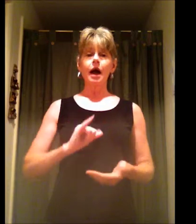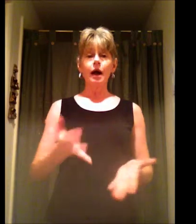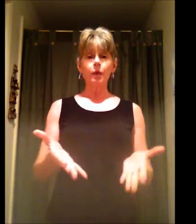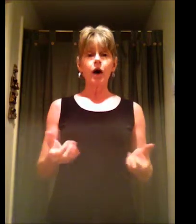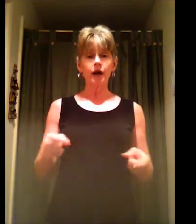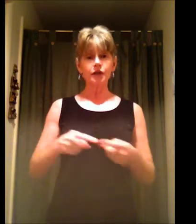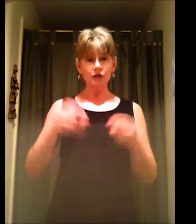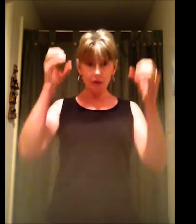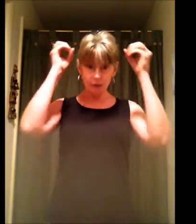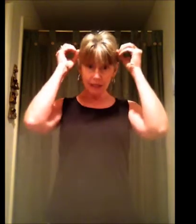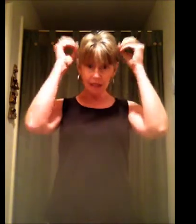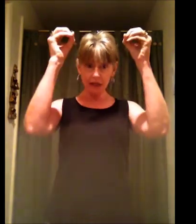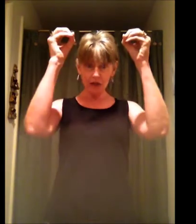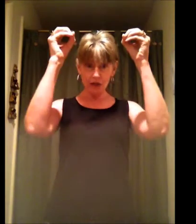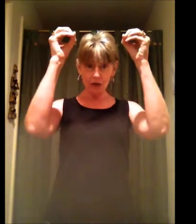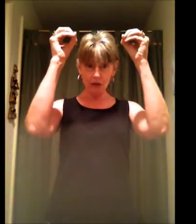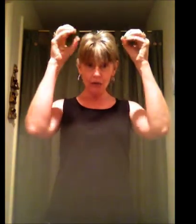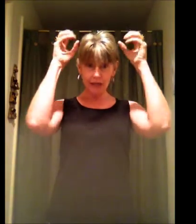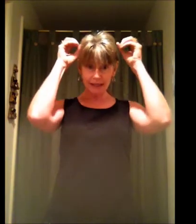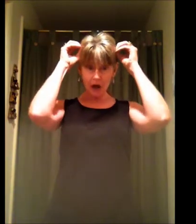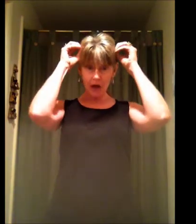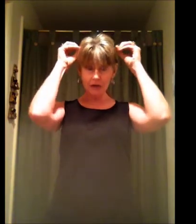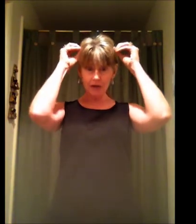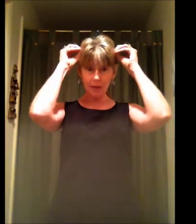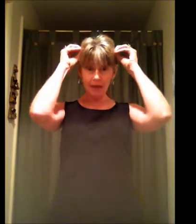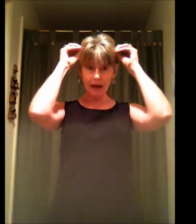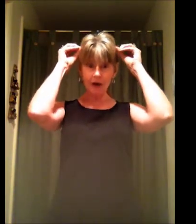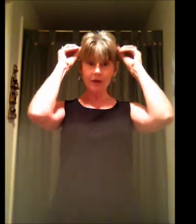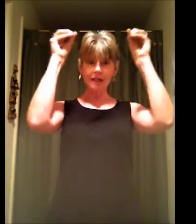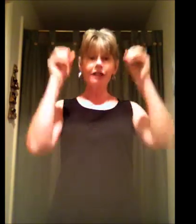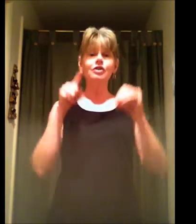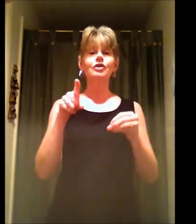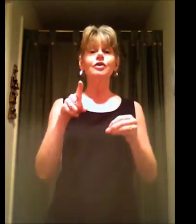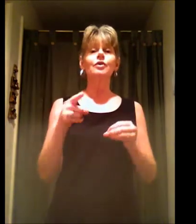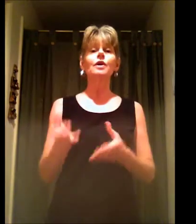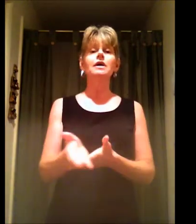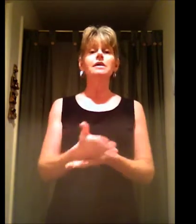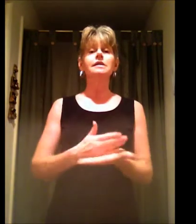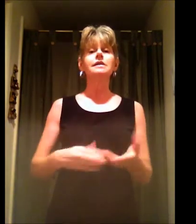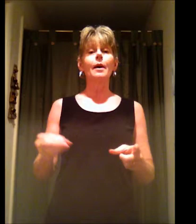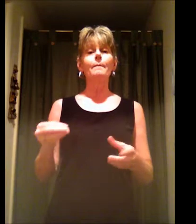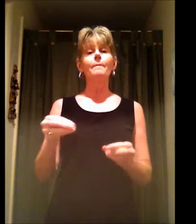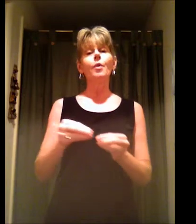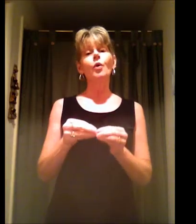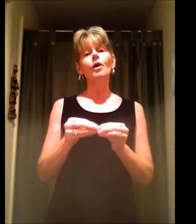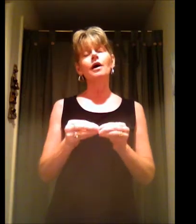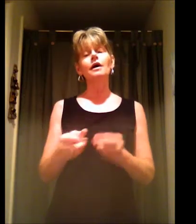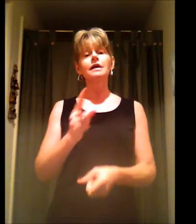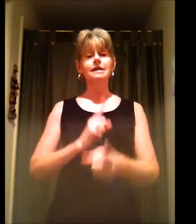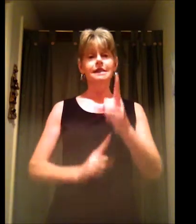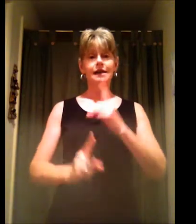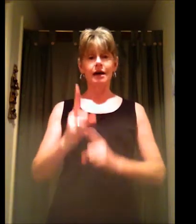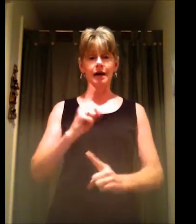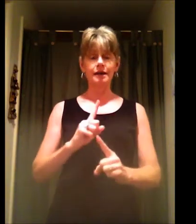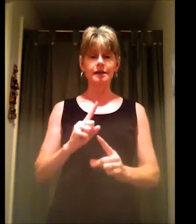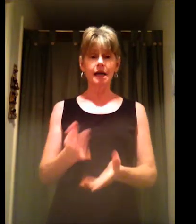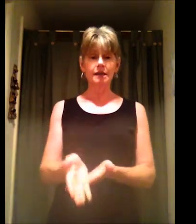I want to teach you, and that's knowledge coming out, teach you some more signs. I